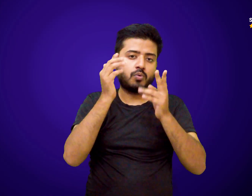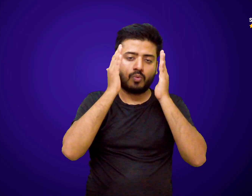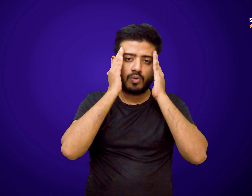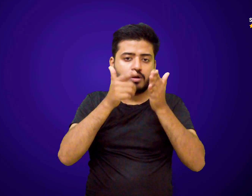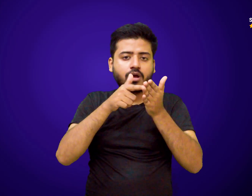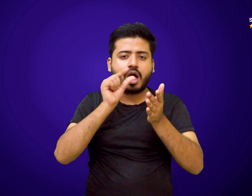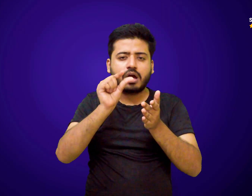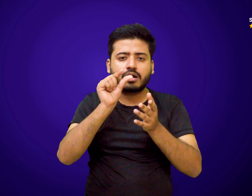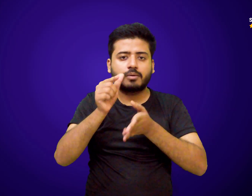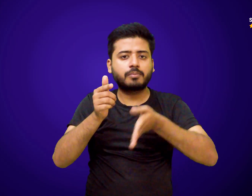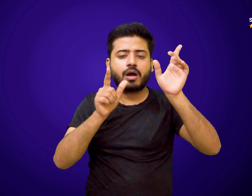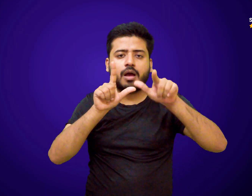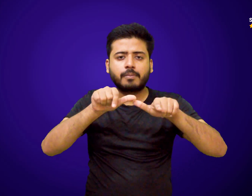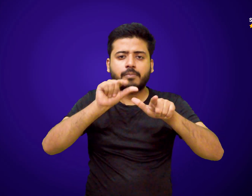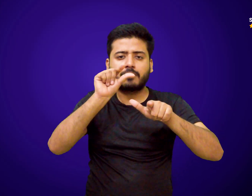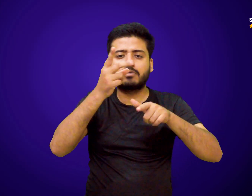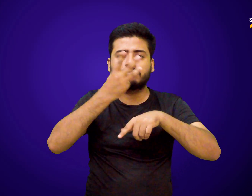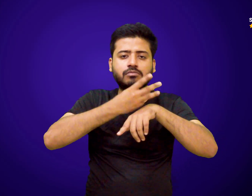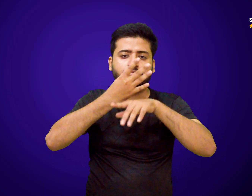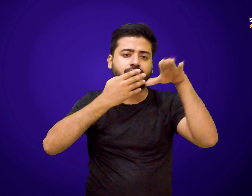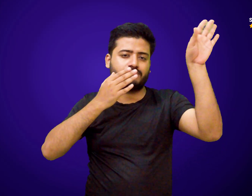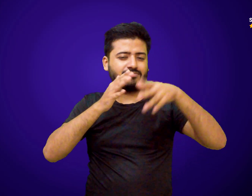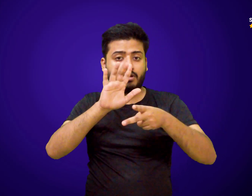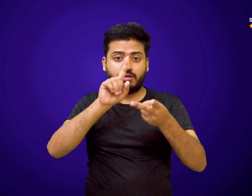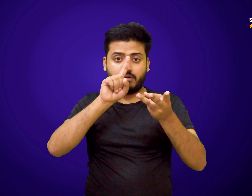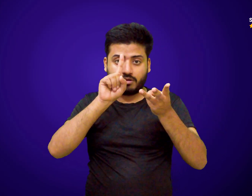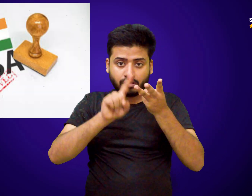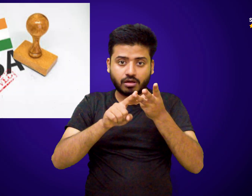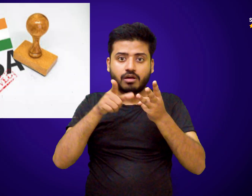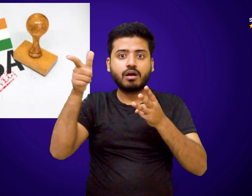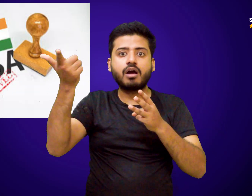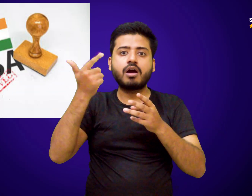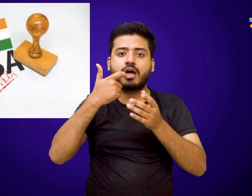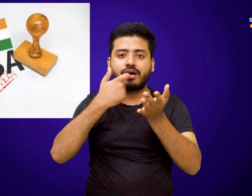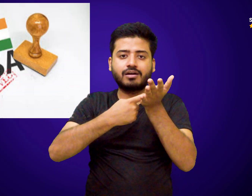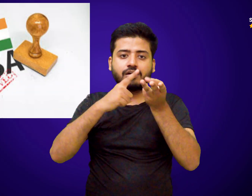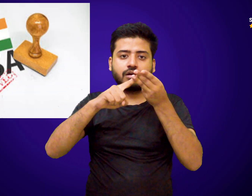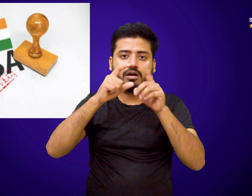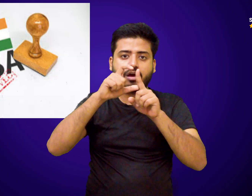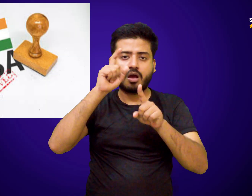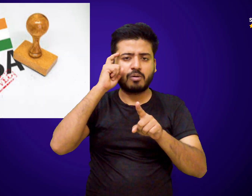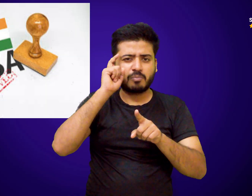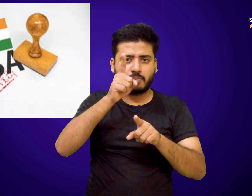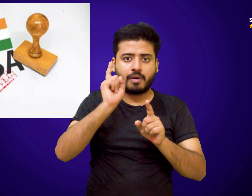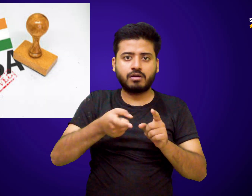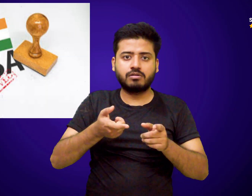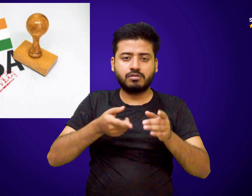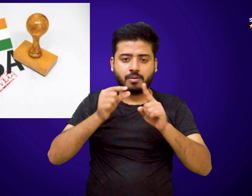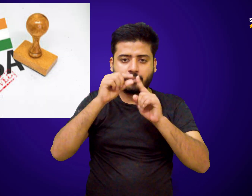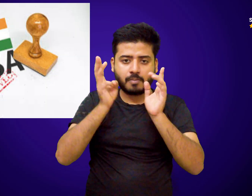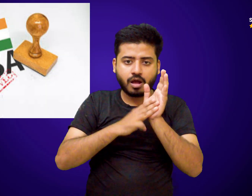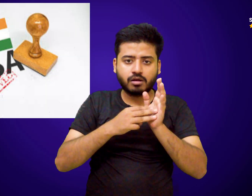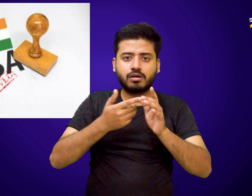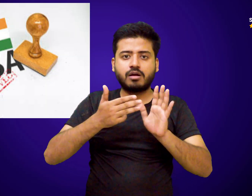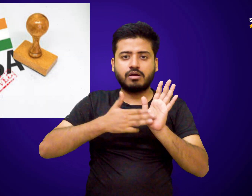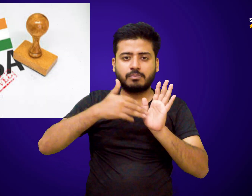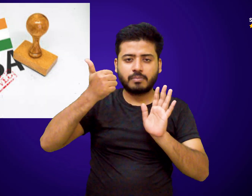individuals who officially represent the Indian government abroad. Eligible persons include officers of the Indian Foreign